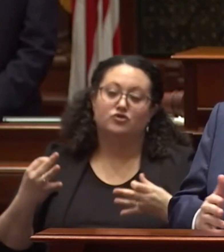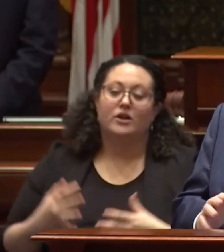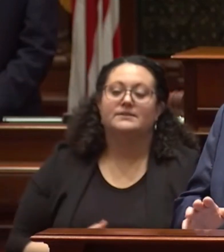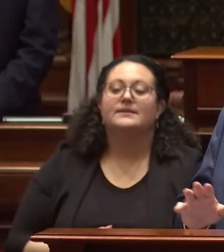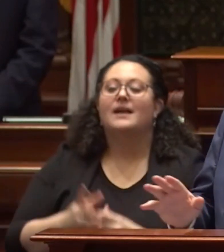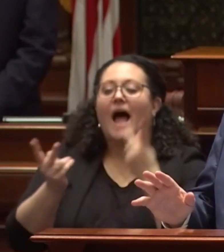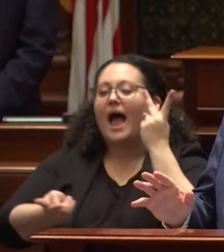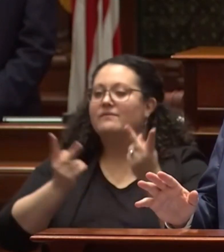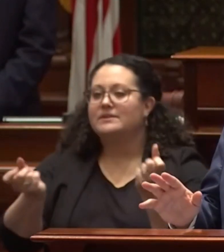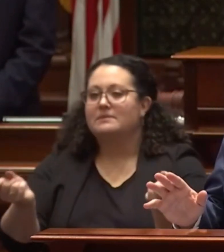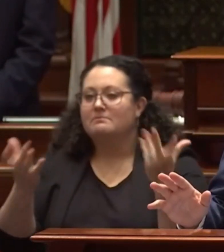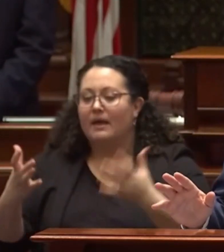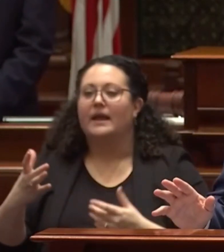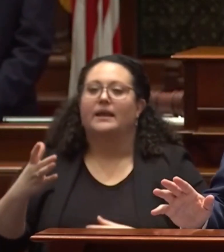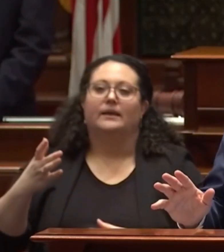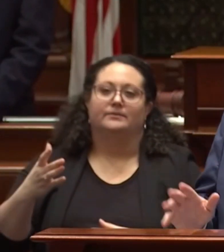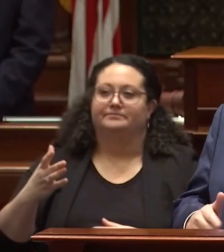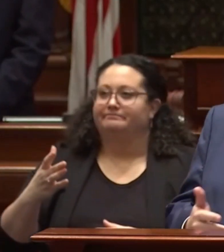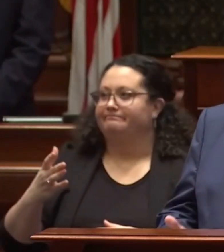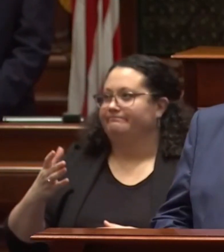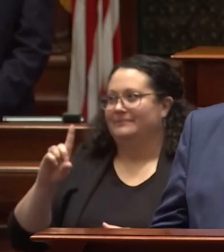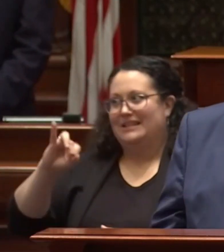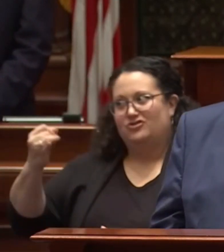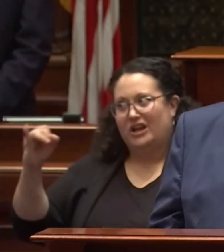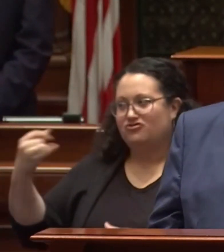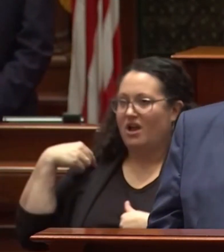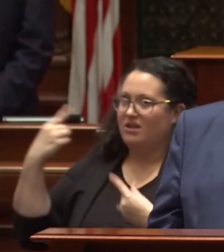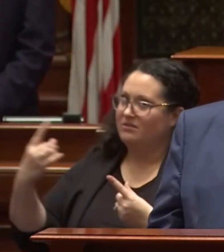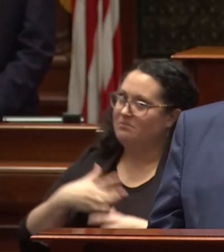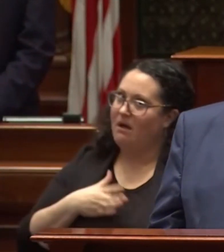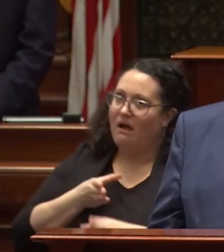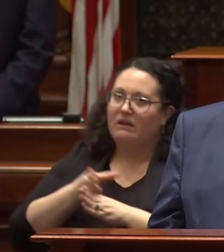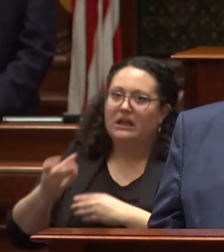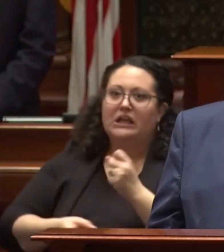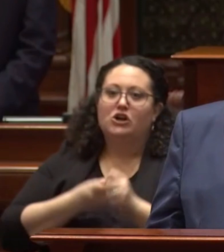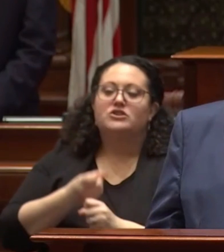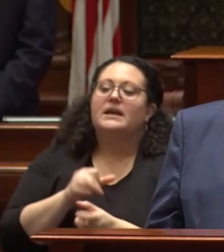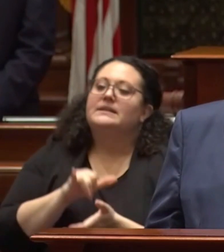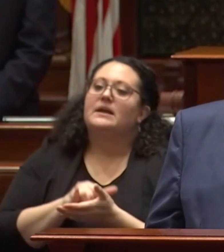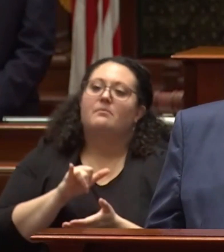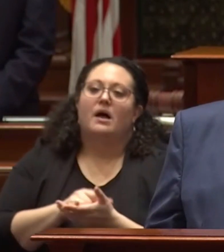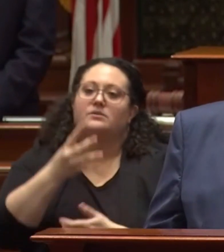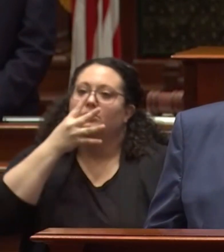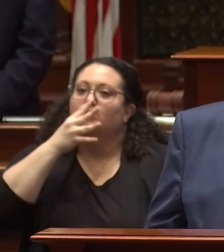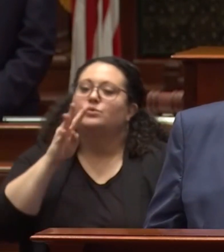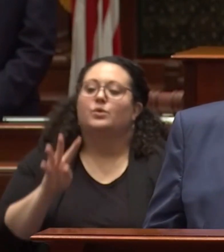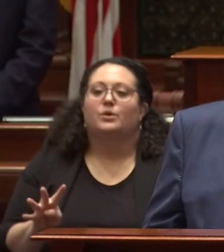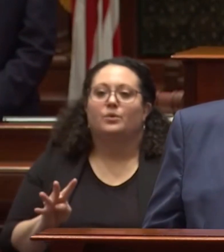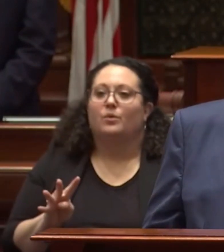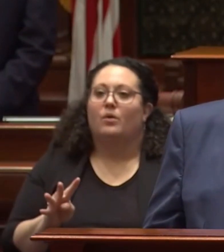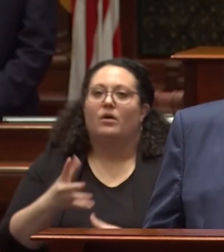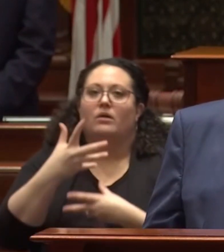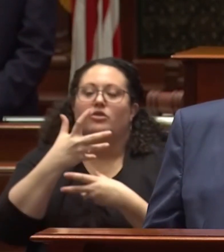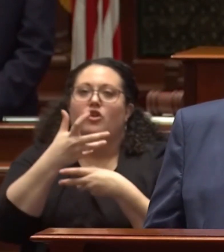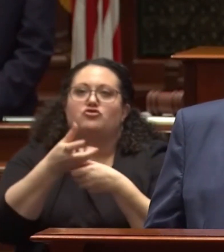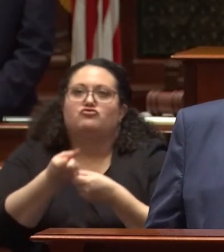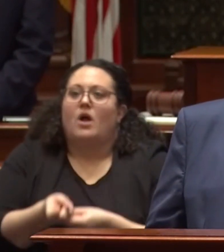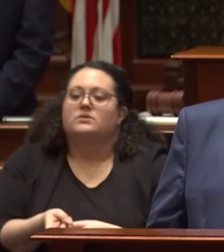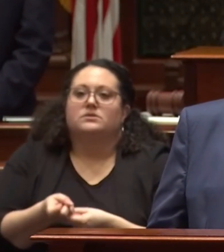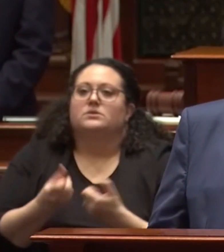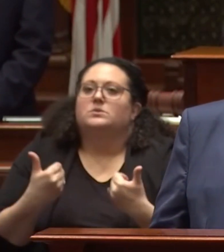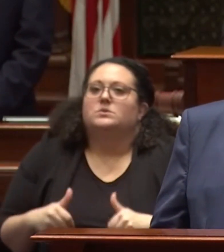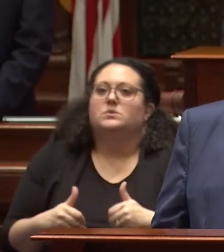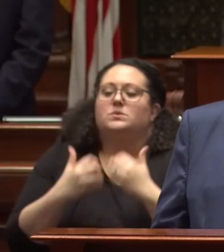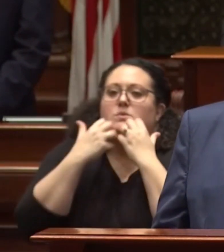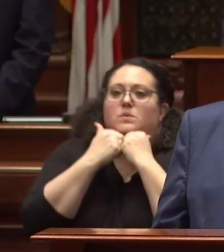I've visited many DJJ facilities over my time in office, and it's impossible to ignore the trust and admiration the